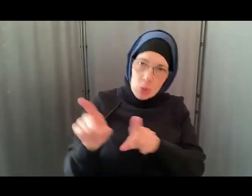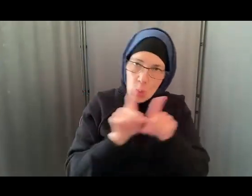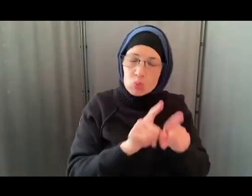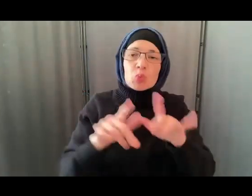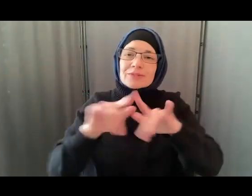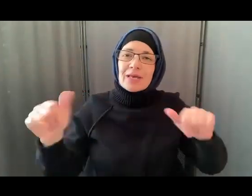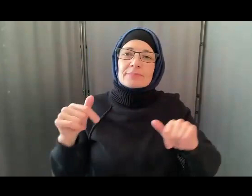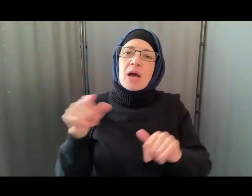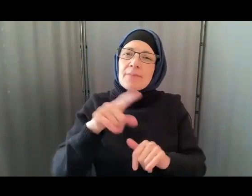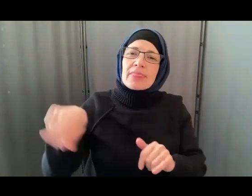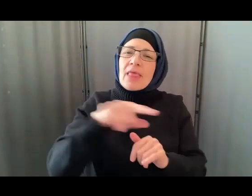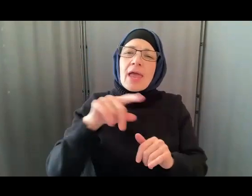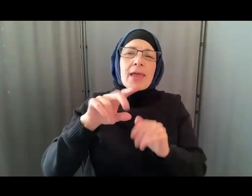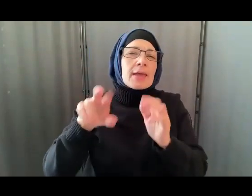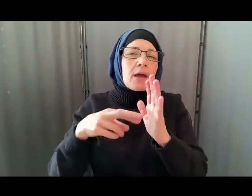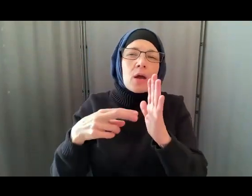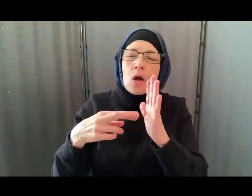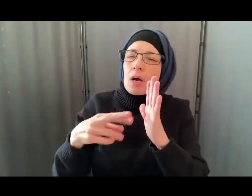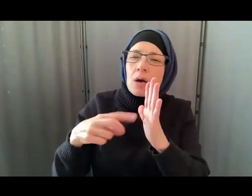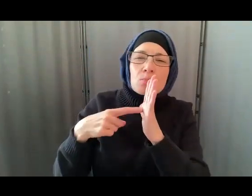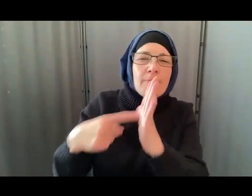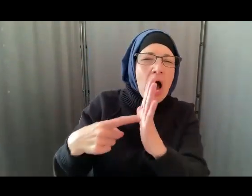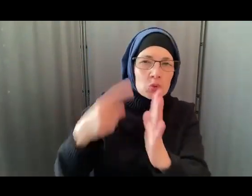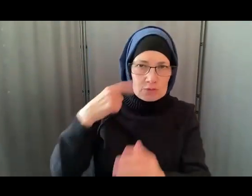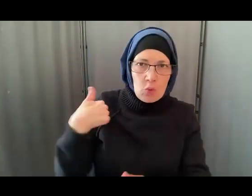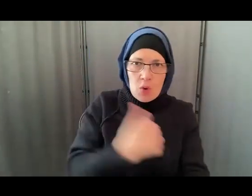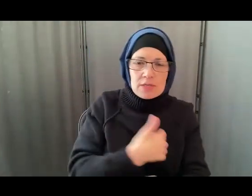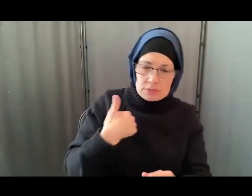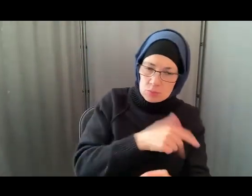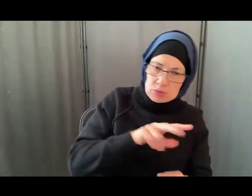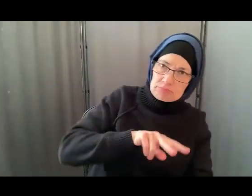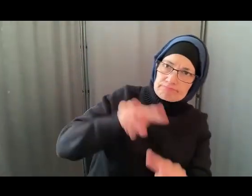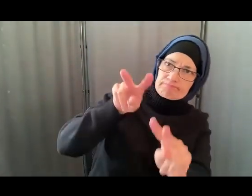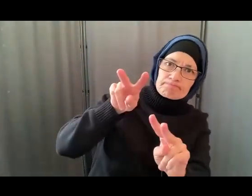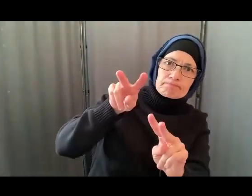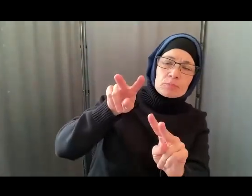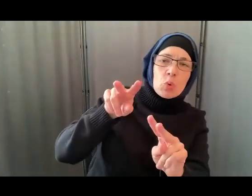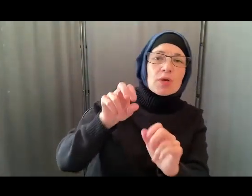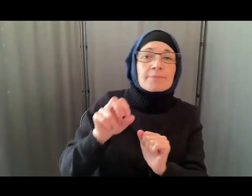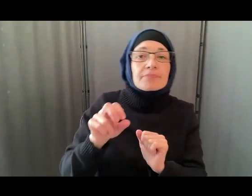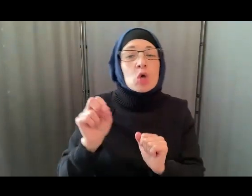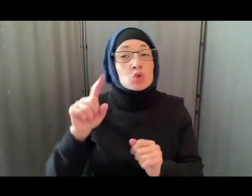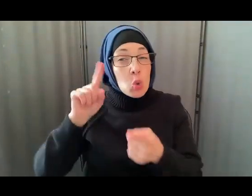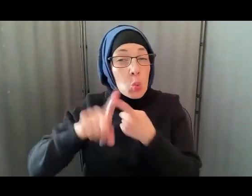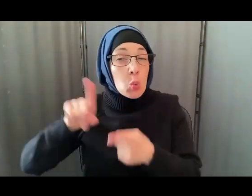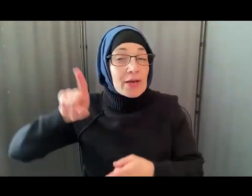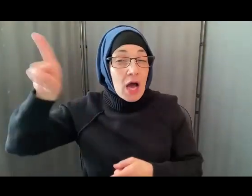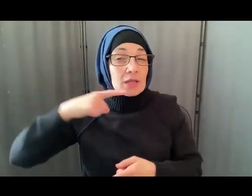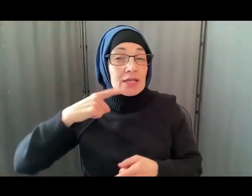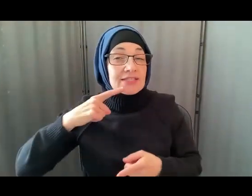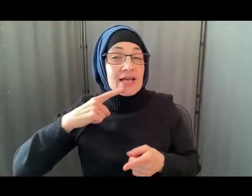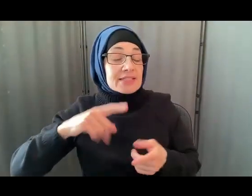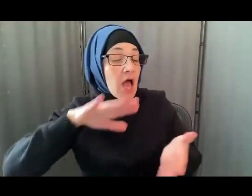Allah speaks about forgiving your sin, it doesn't mean that Prophet